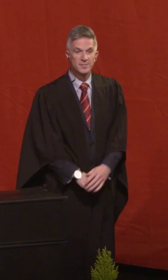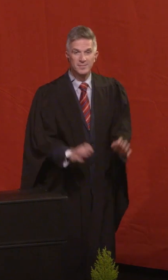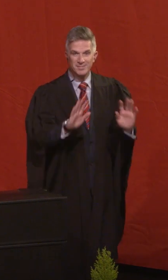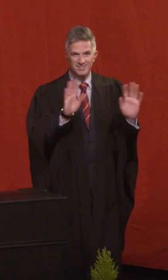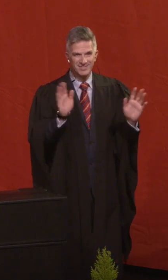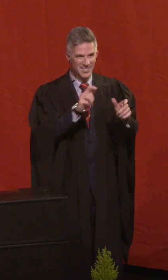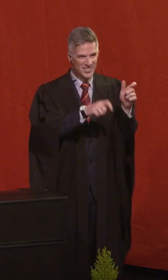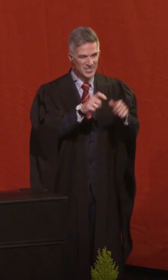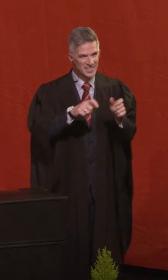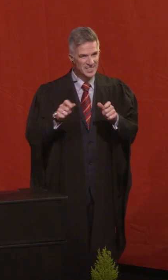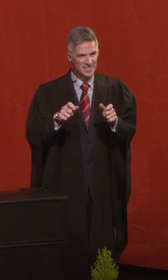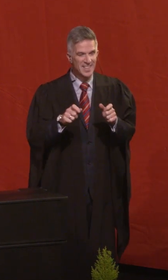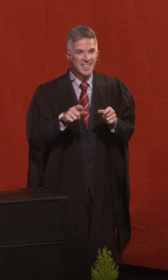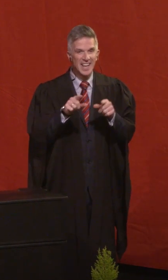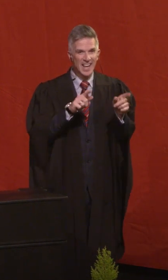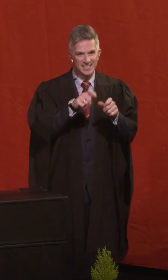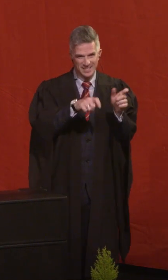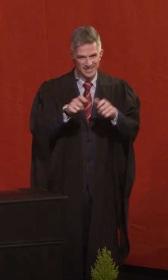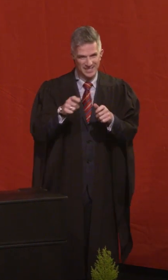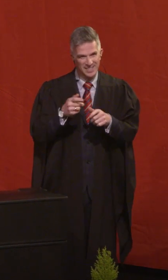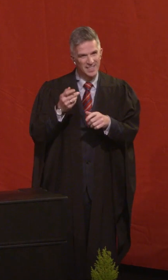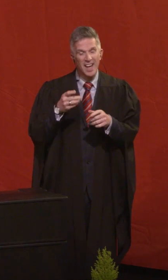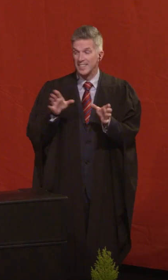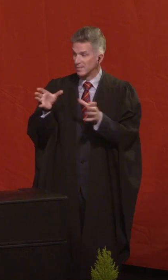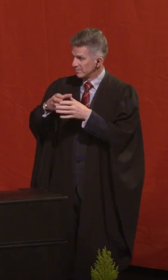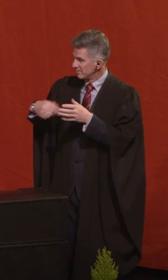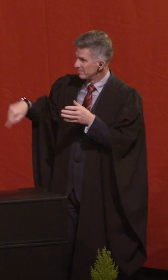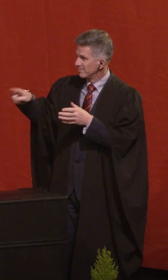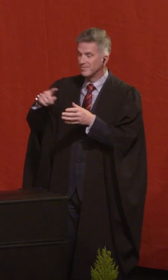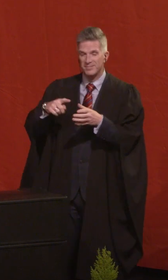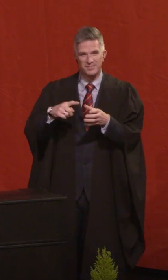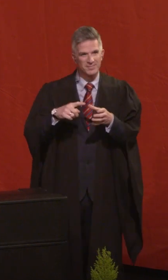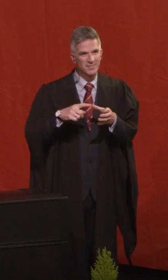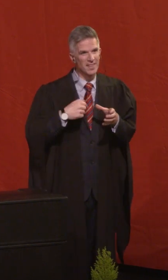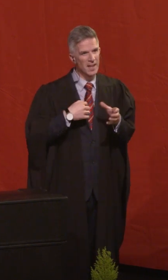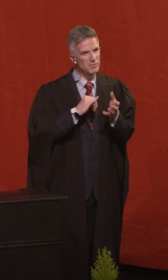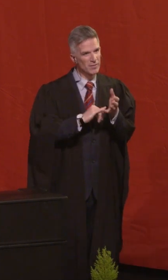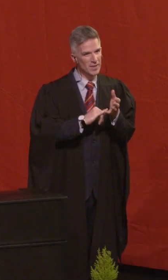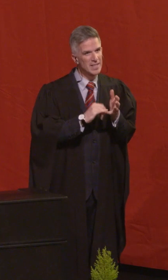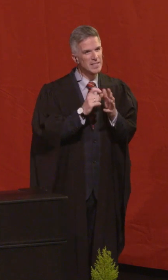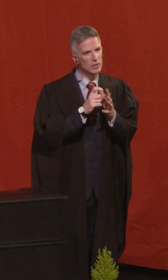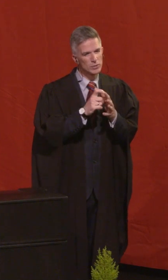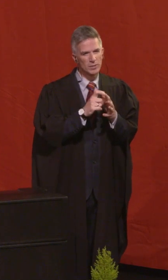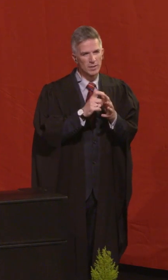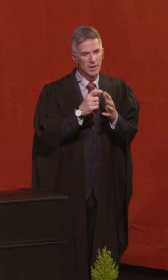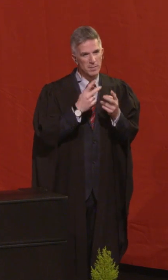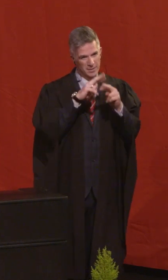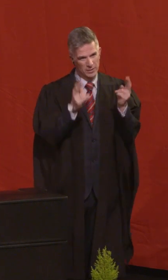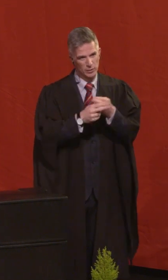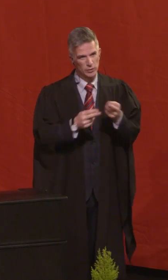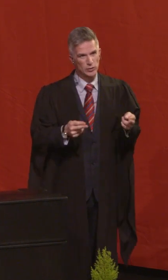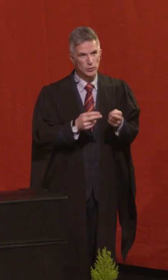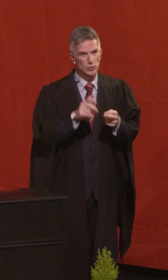Hello, graduates, guests, and the platform party. I am Sherifat Adeyanju, an international student